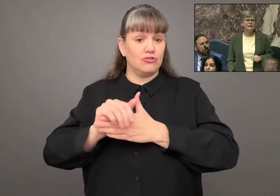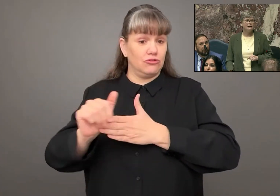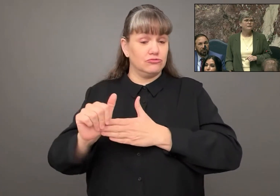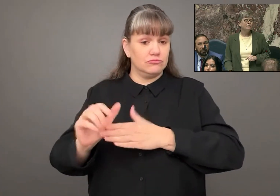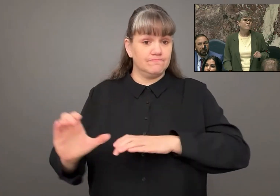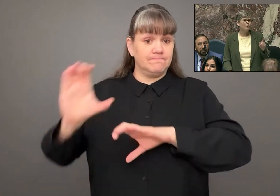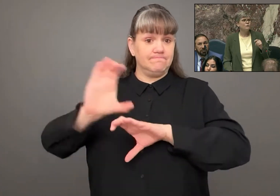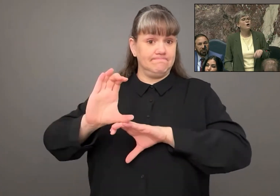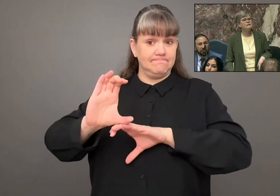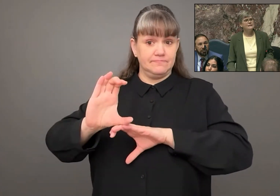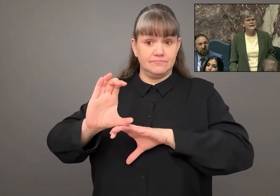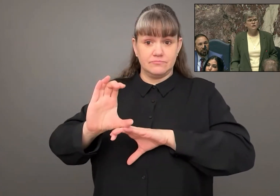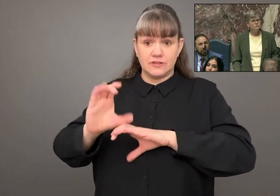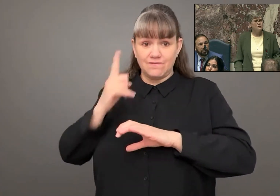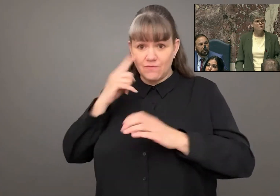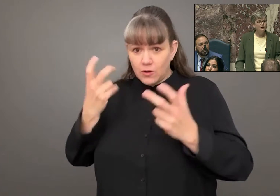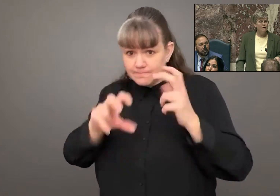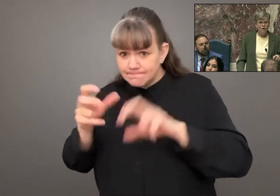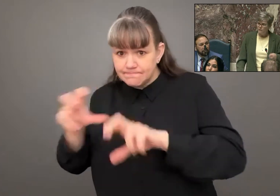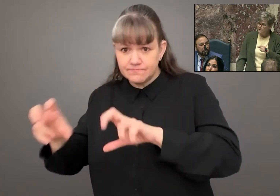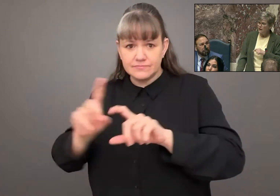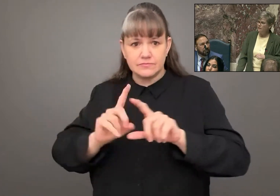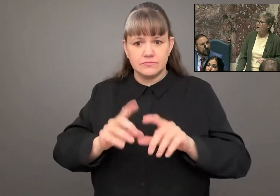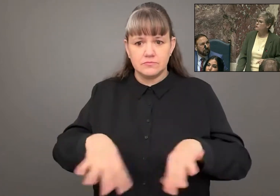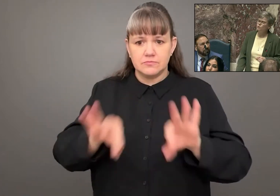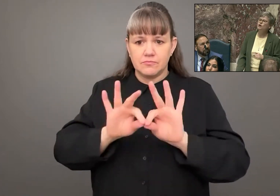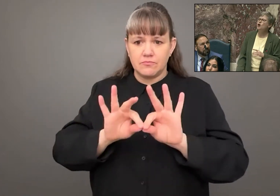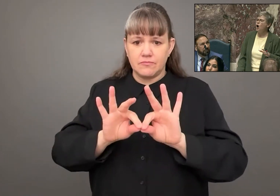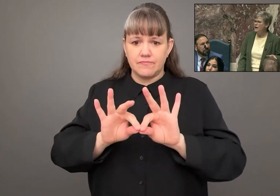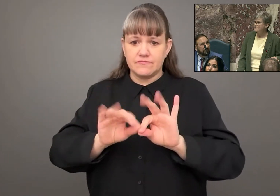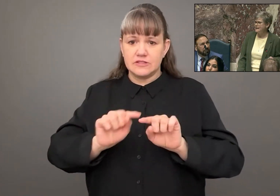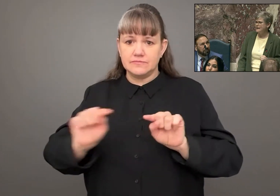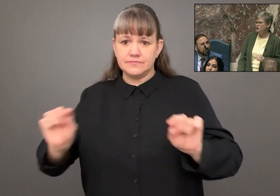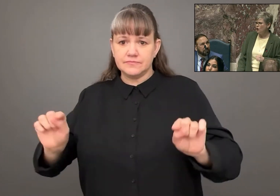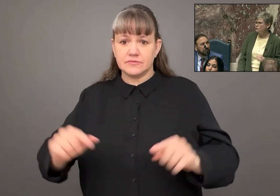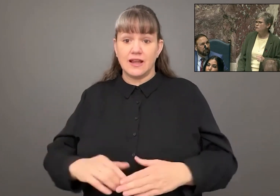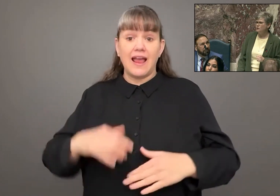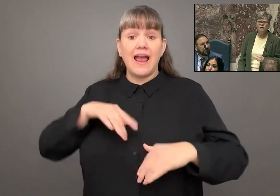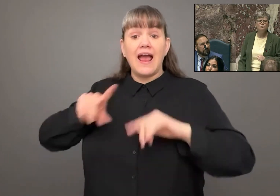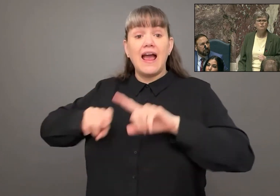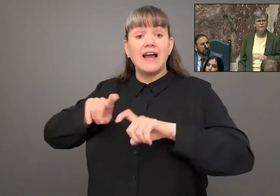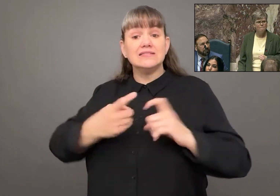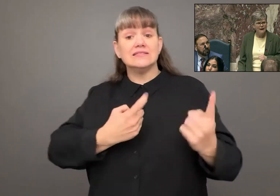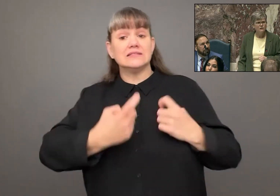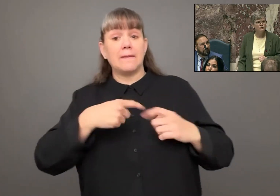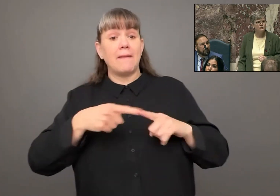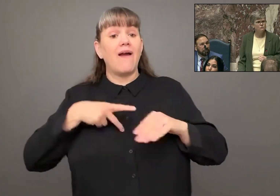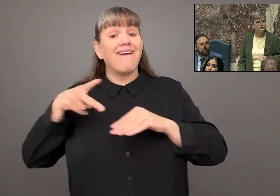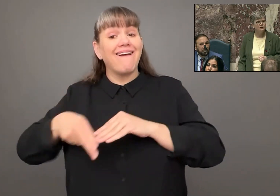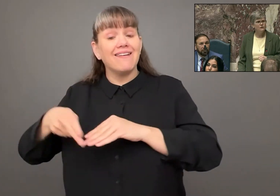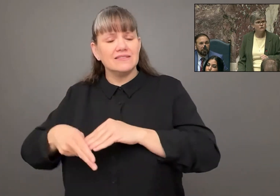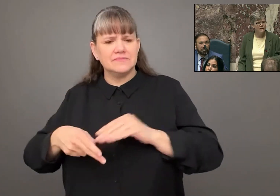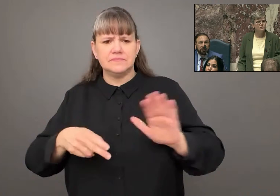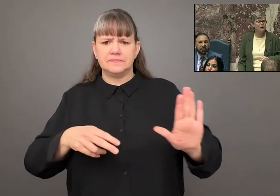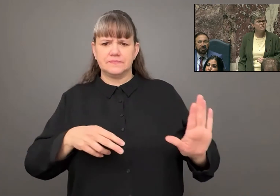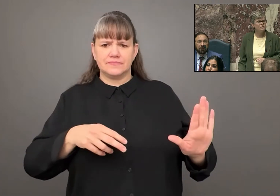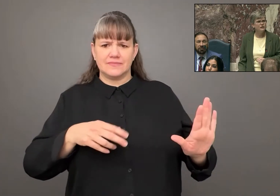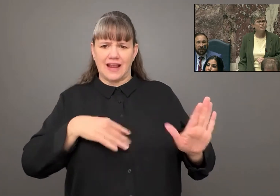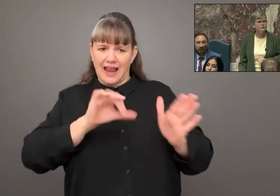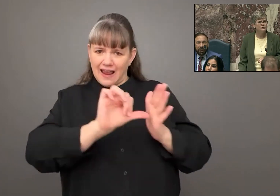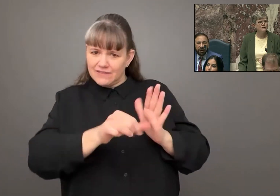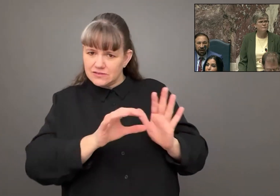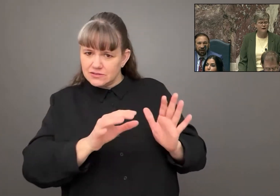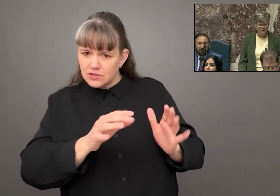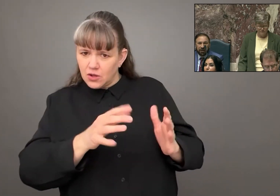not cutting and what we're not saying no to. On this side of the House, we're not saying no to a new medical school, training doctors